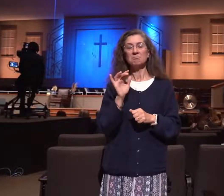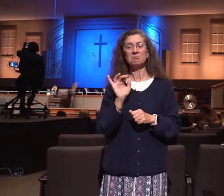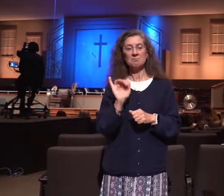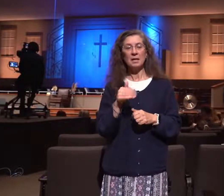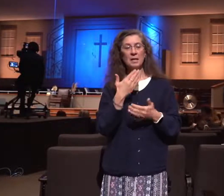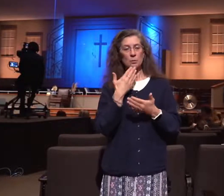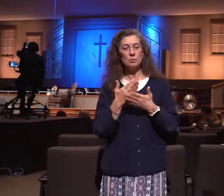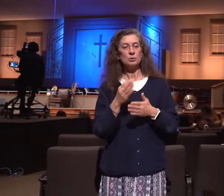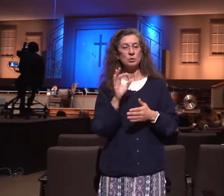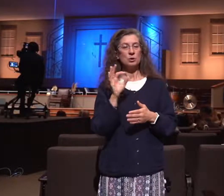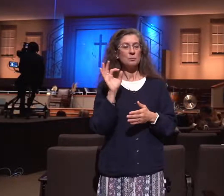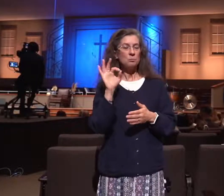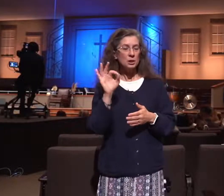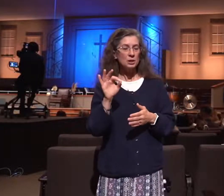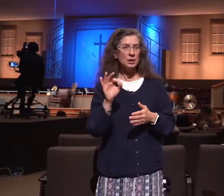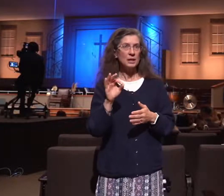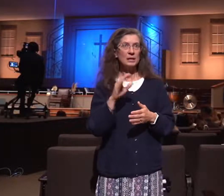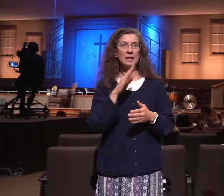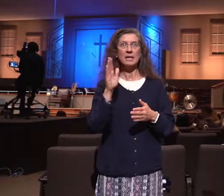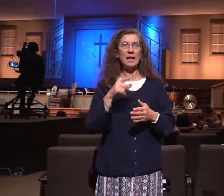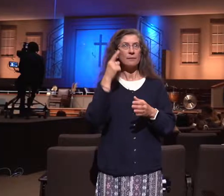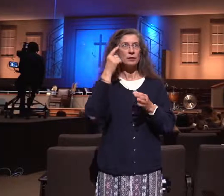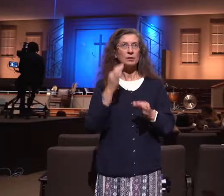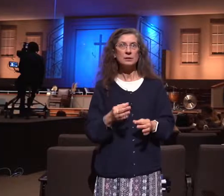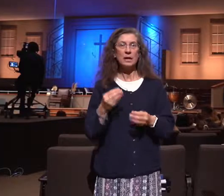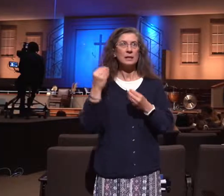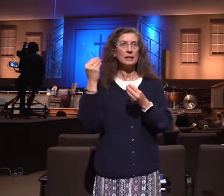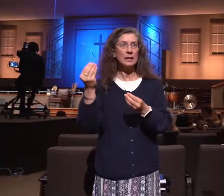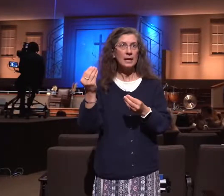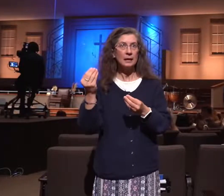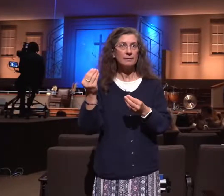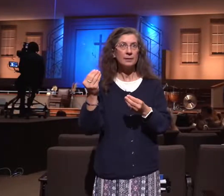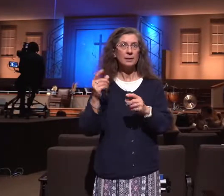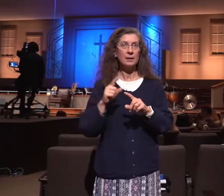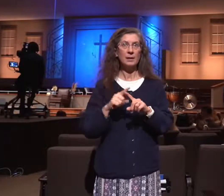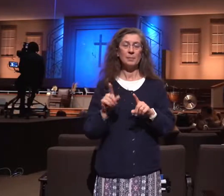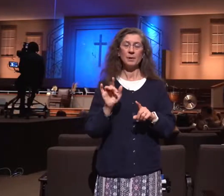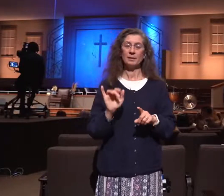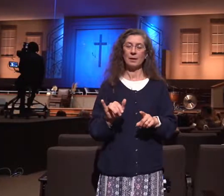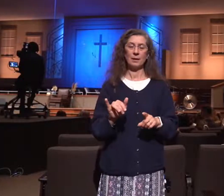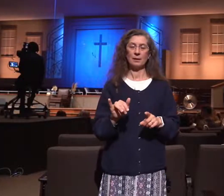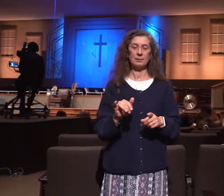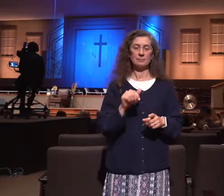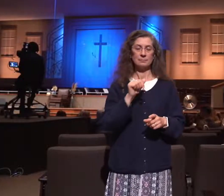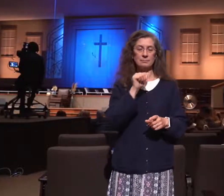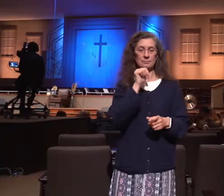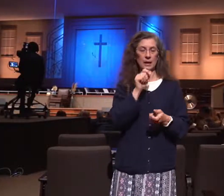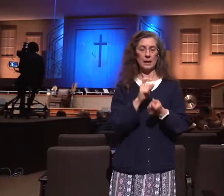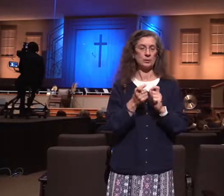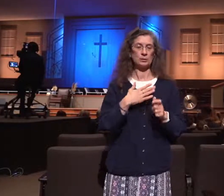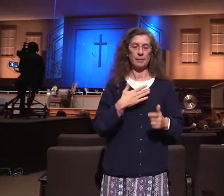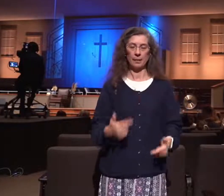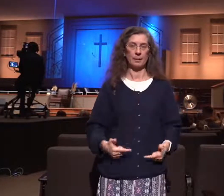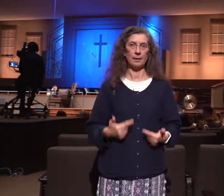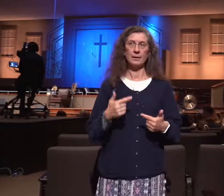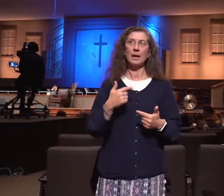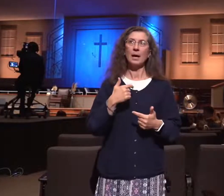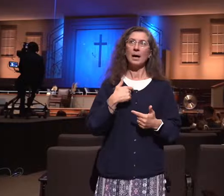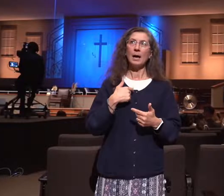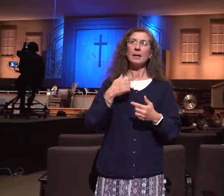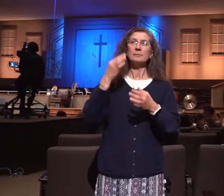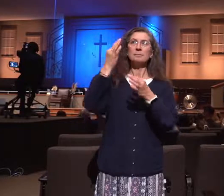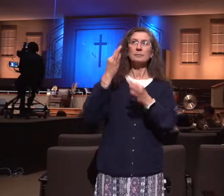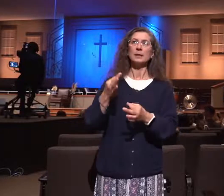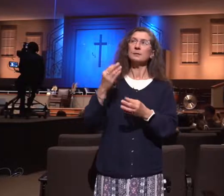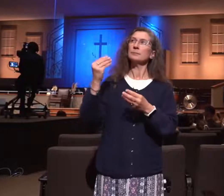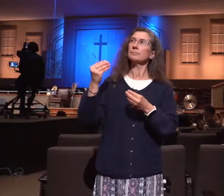made a commitment. And it would have amounted to nothing to me. If you're here tonight and you're not a